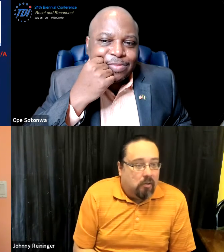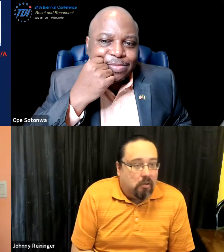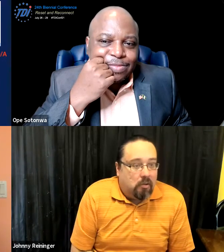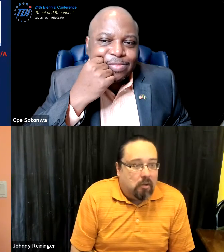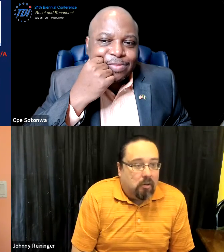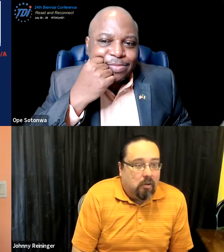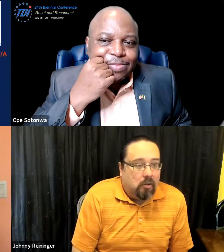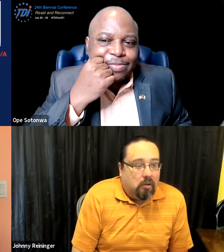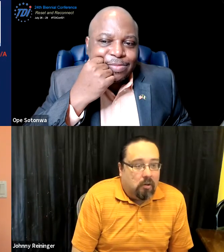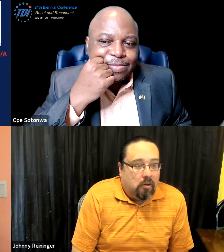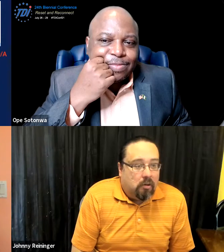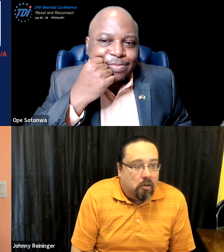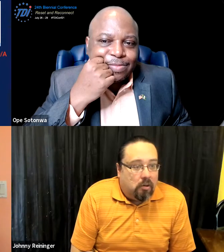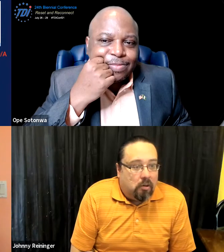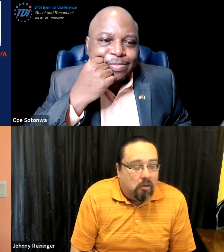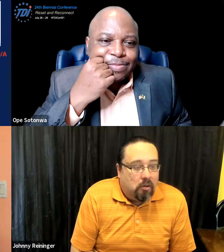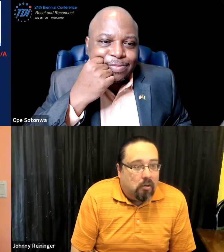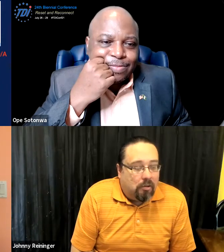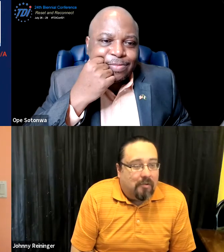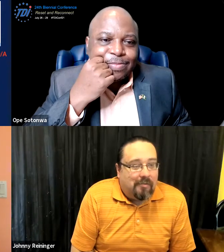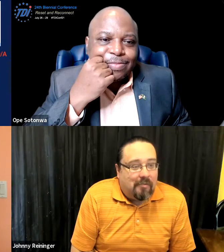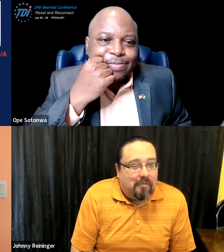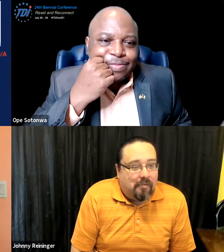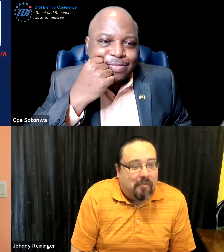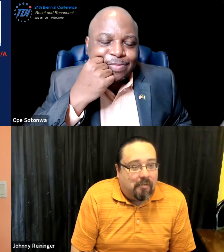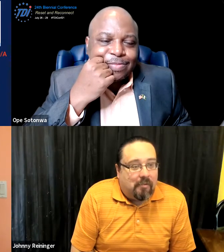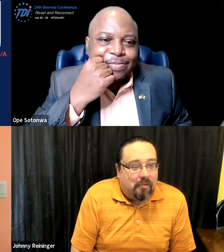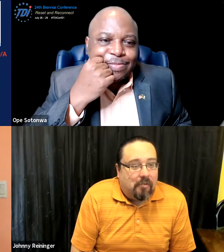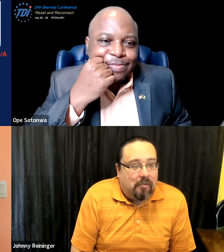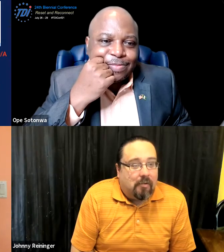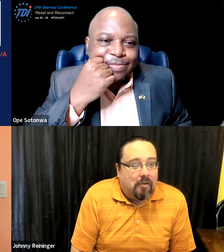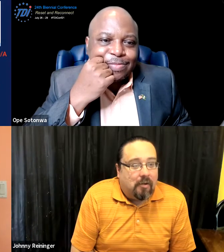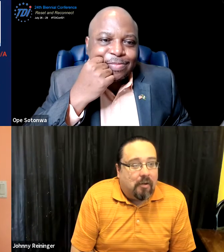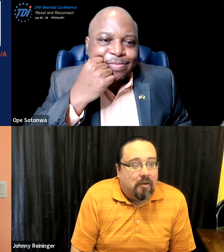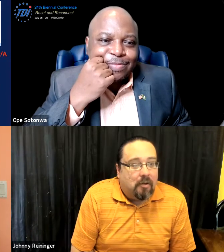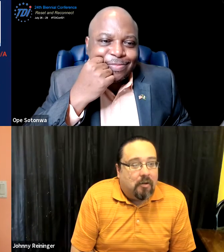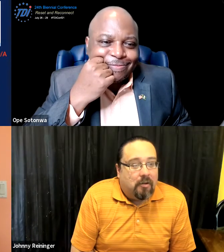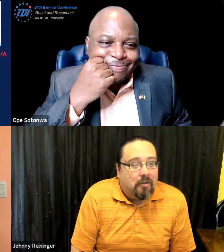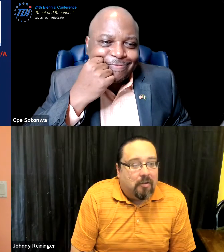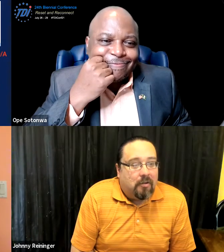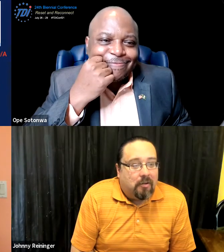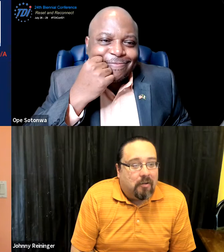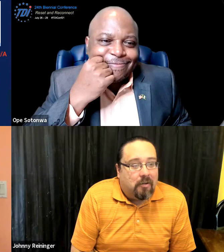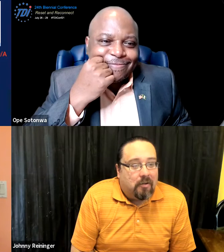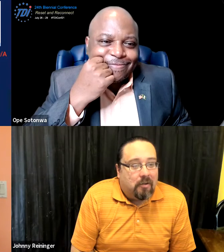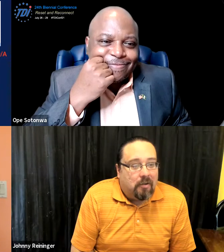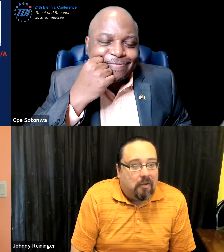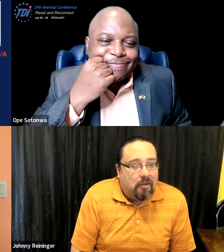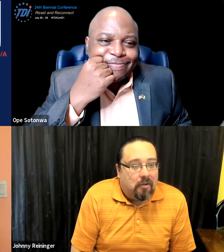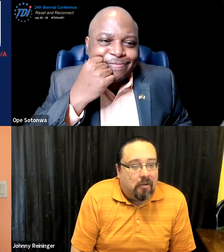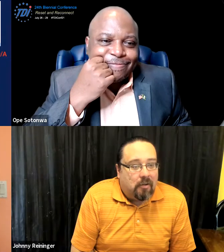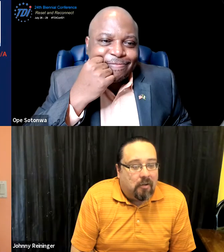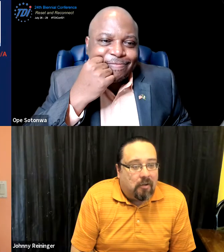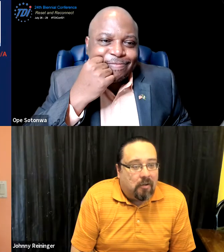said, "Oh, I didn't realize that I could become an interpreter or a translator." And I said, "Yes, of course." And that hit me hard when they said that. That means